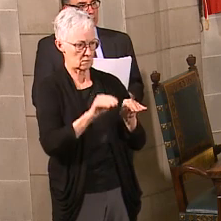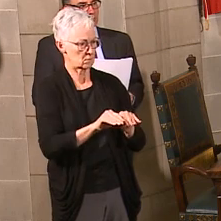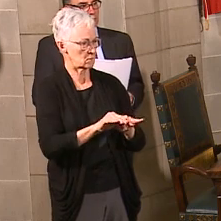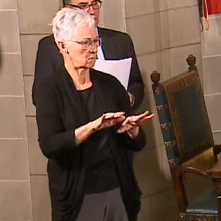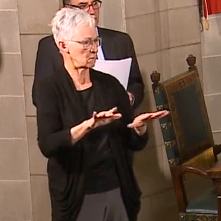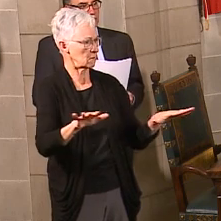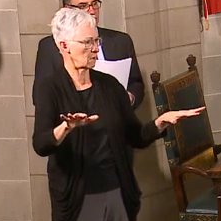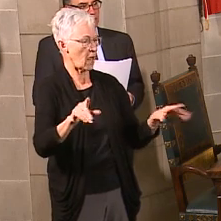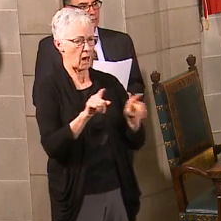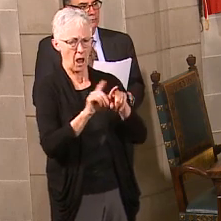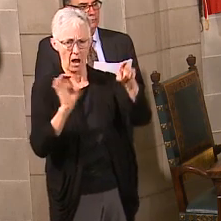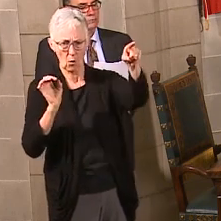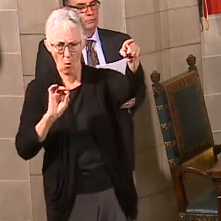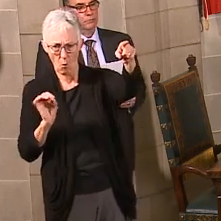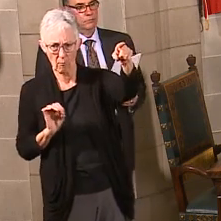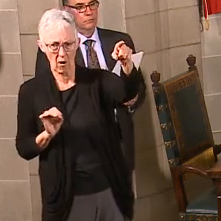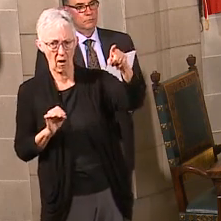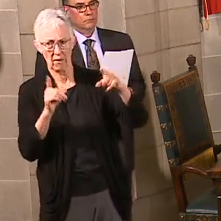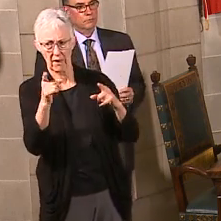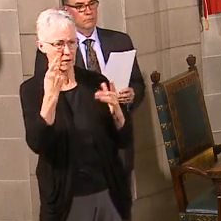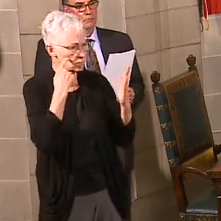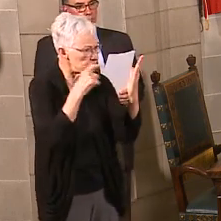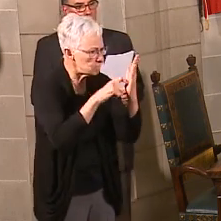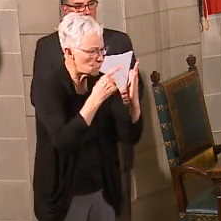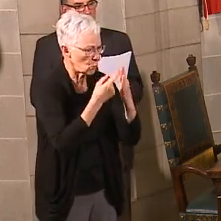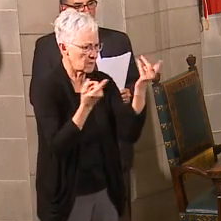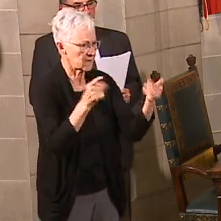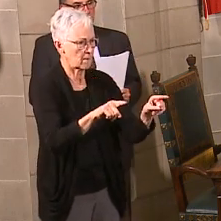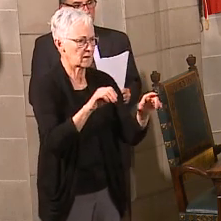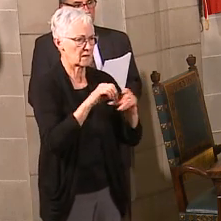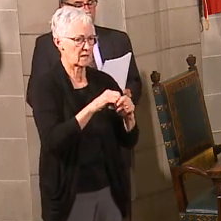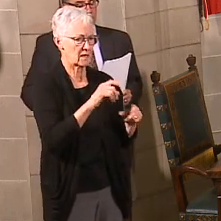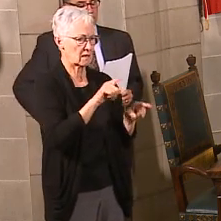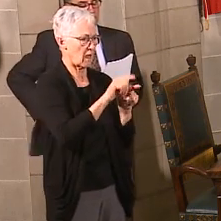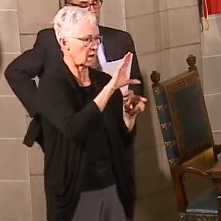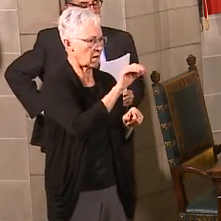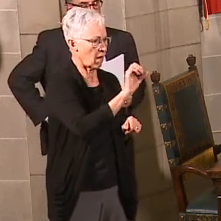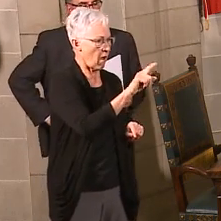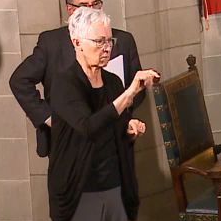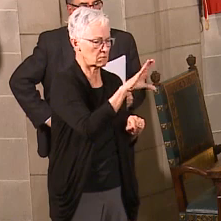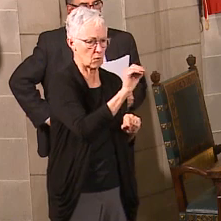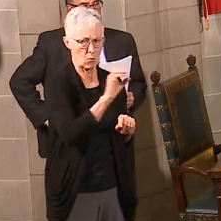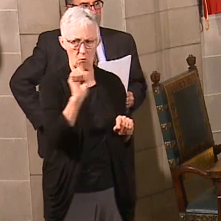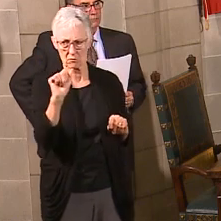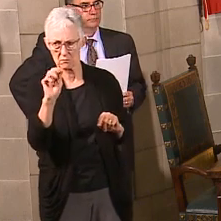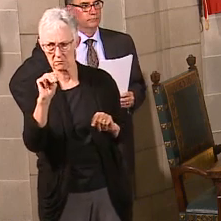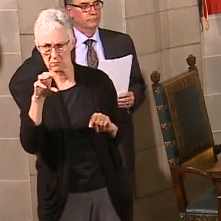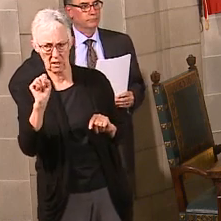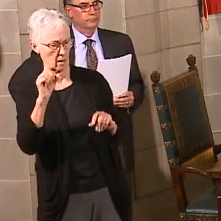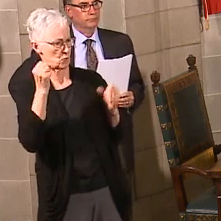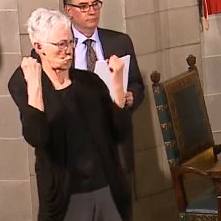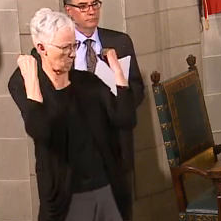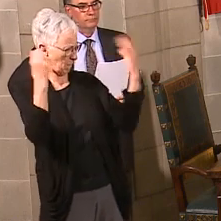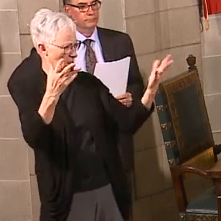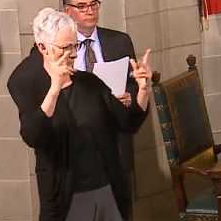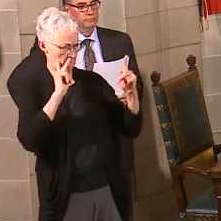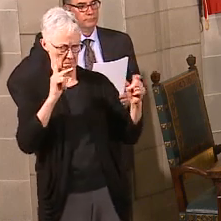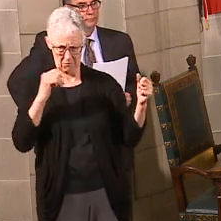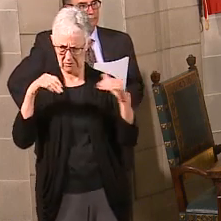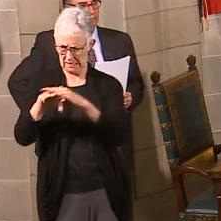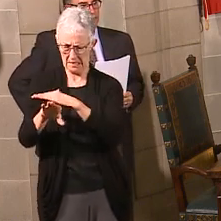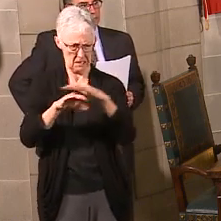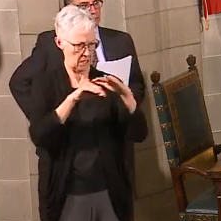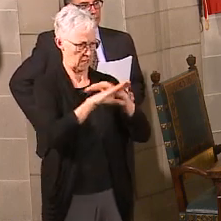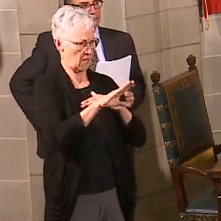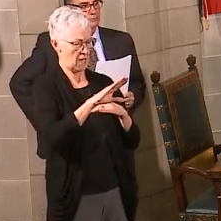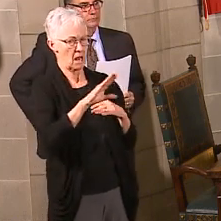big box stores, they were willing to be accommodative. That's happened all across the state when local officials have reached out to businesses. That's what we're doing here at the state as